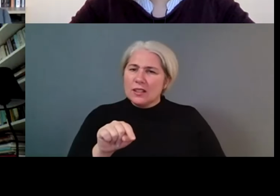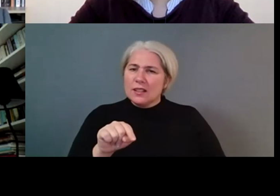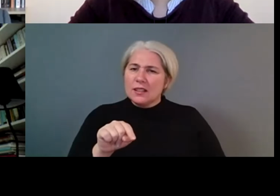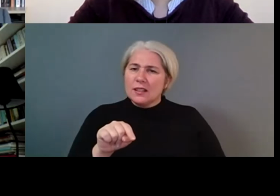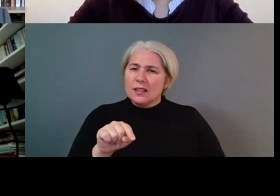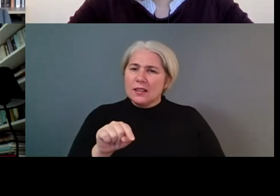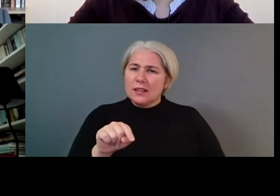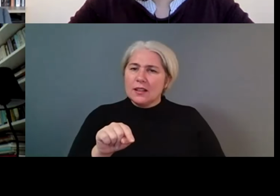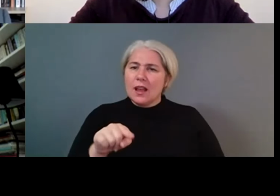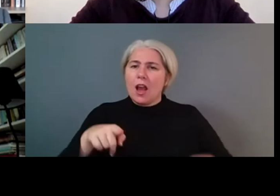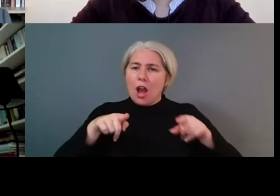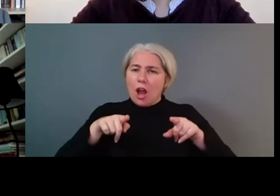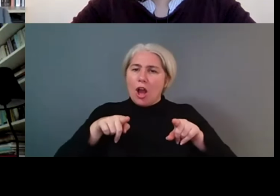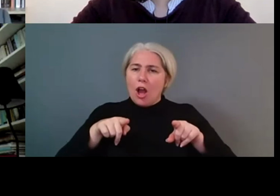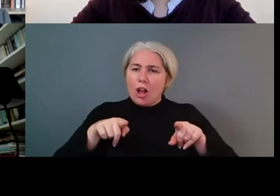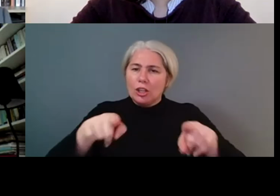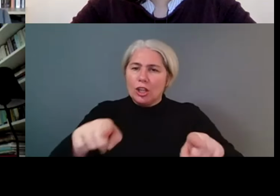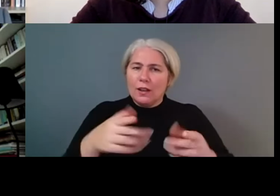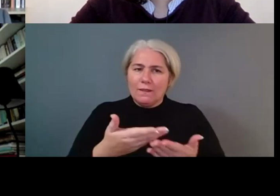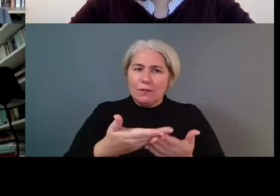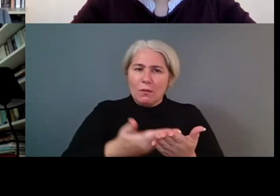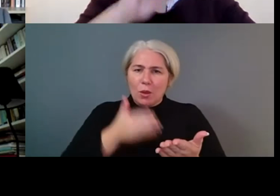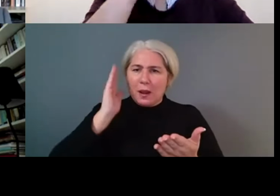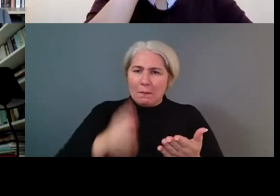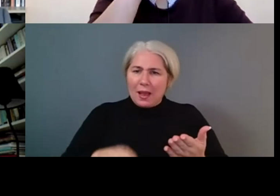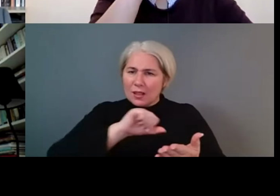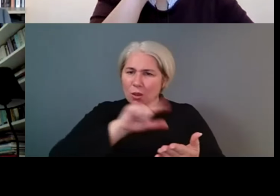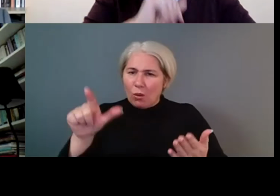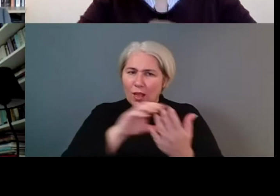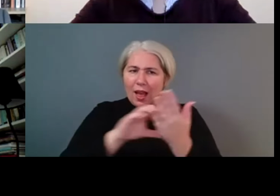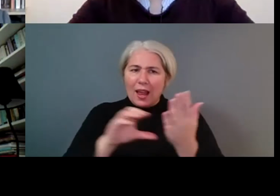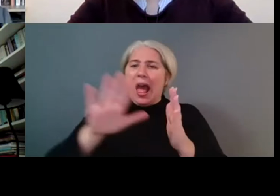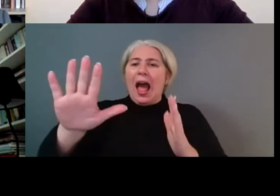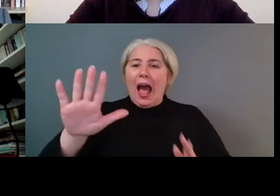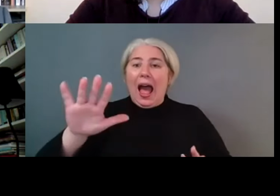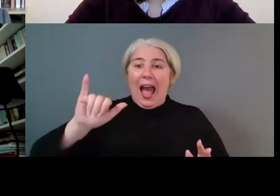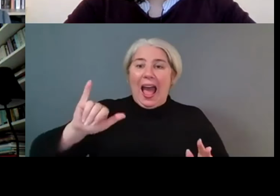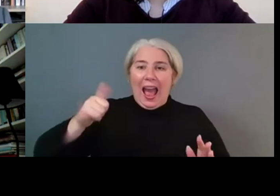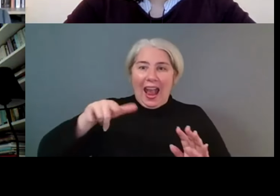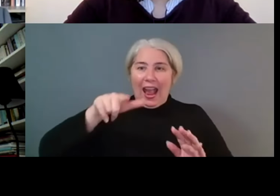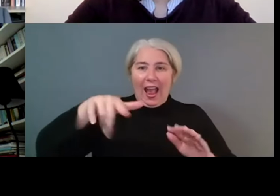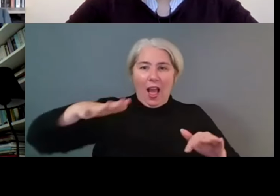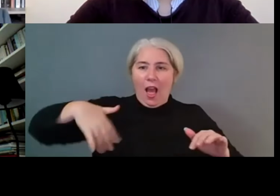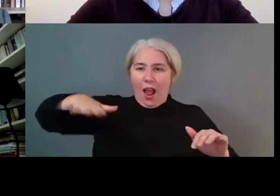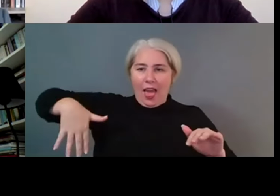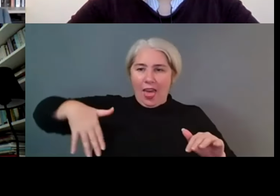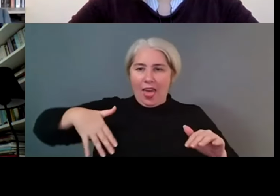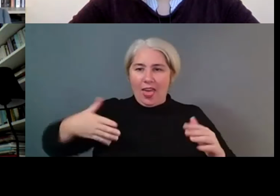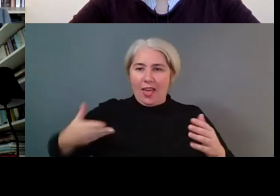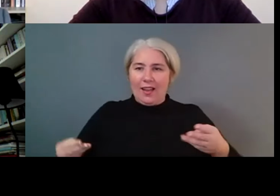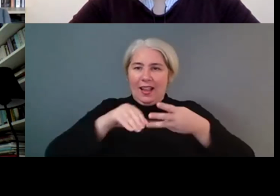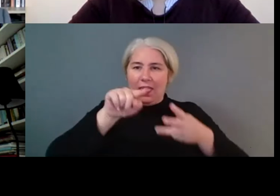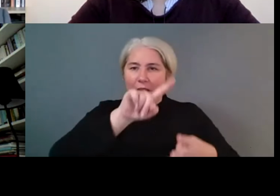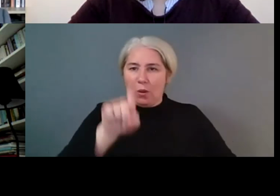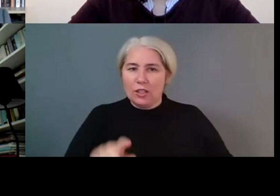alternative report needs to cover all articles of the convention. Yes, that's the next question by John, yeah.